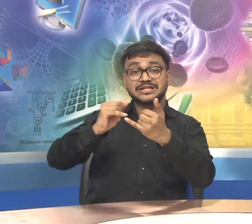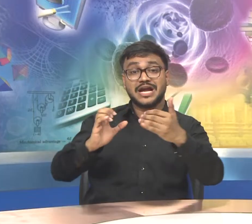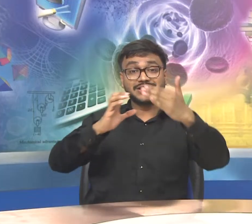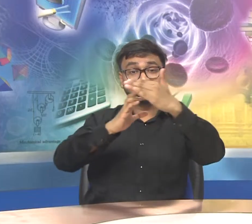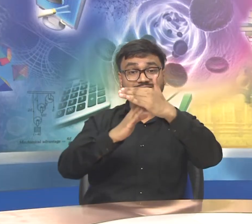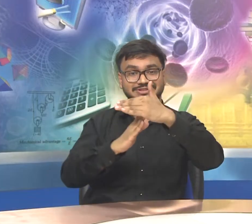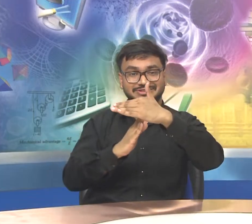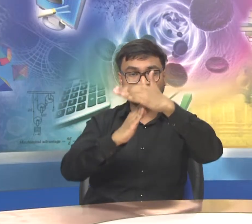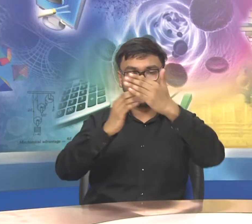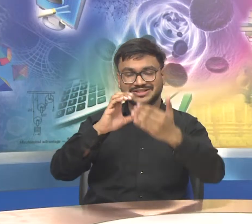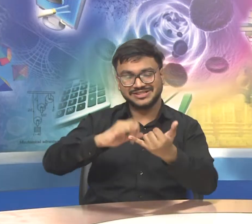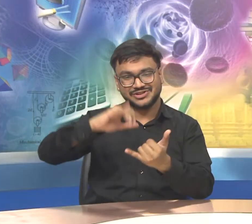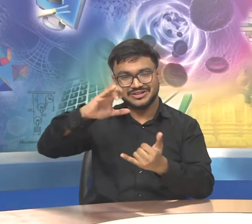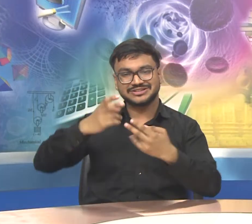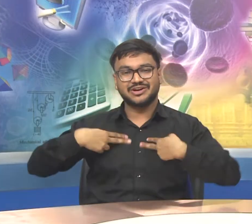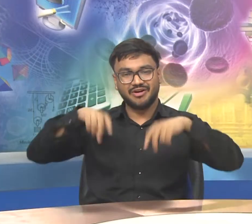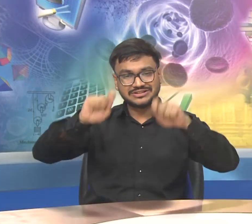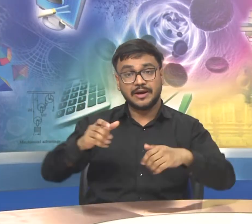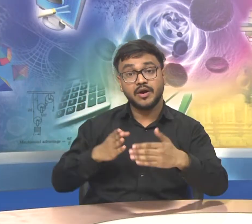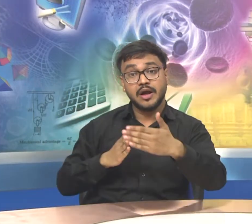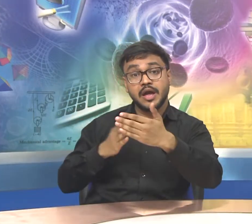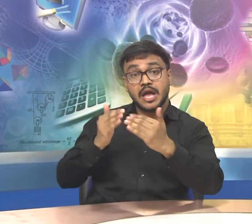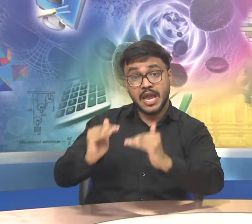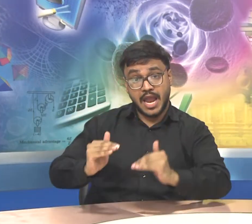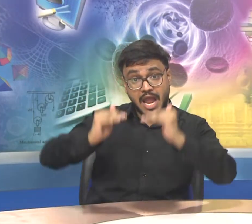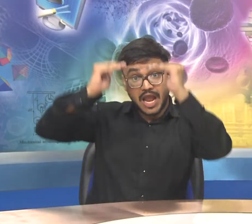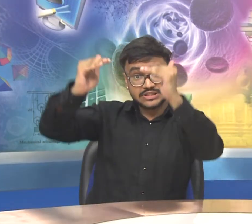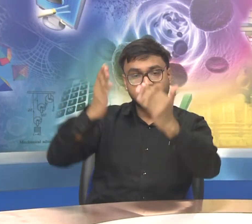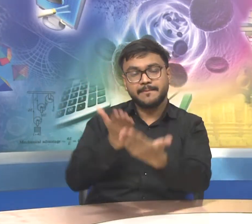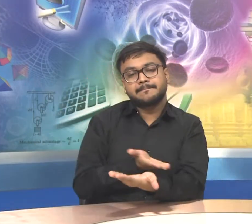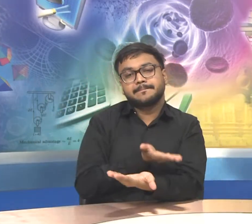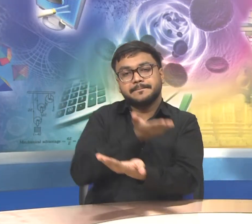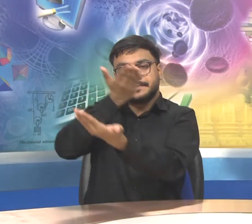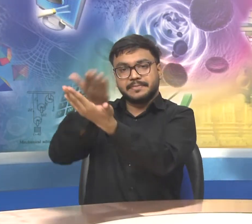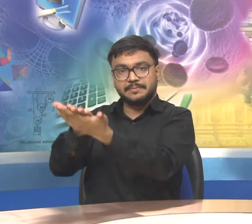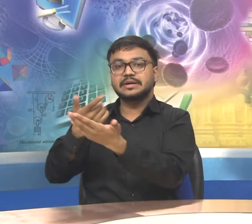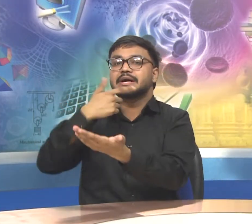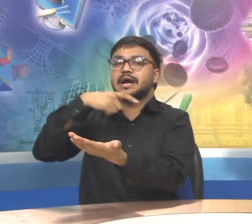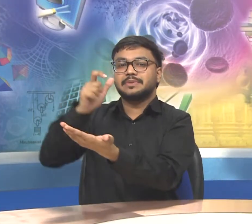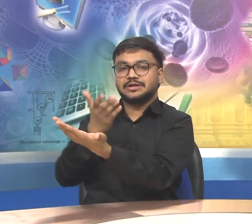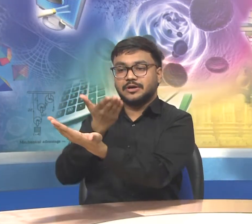One can go to Supreme Court and file an appeal.